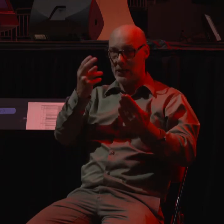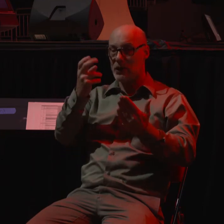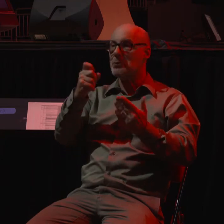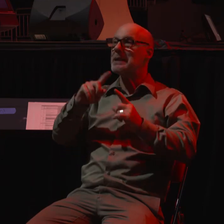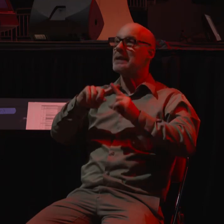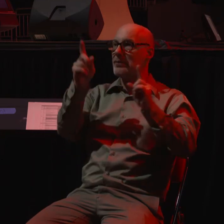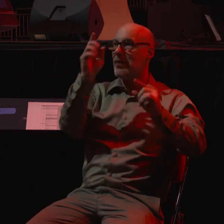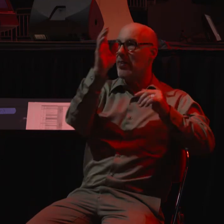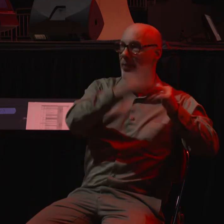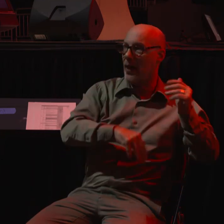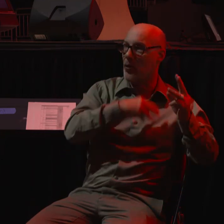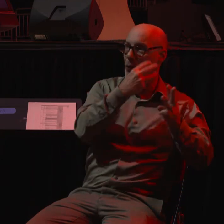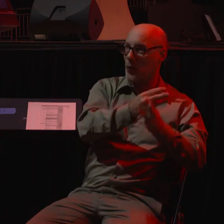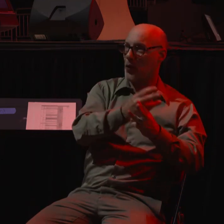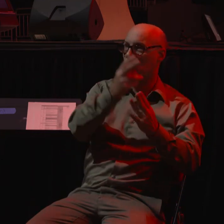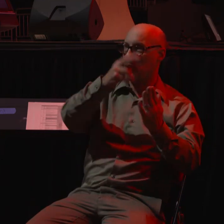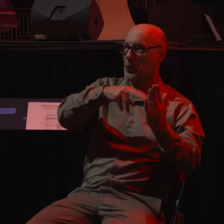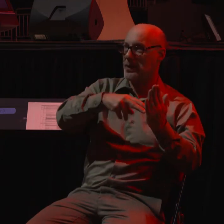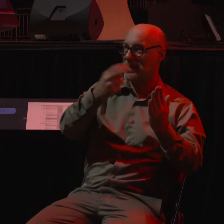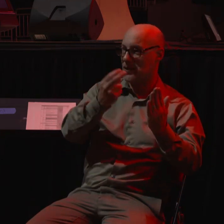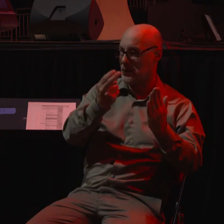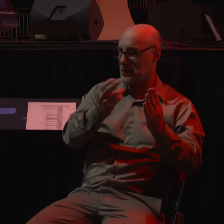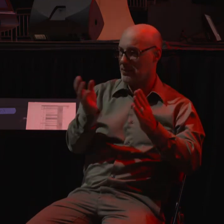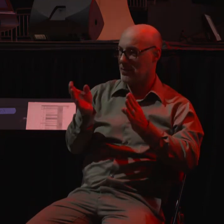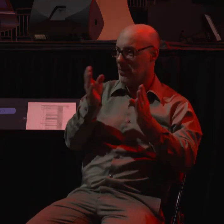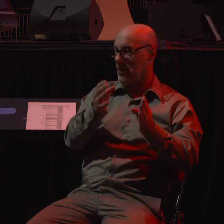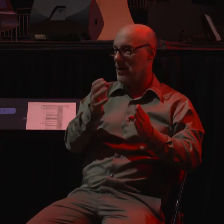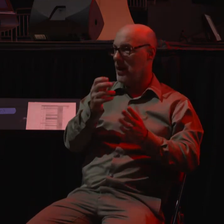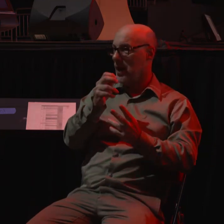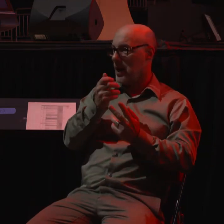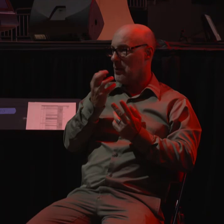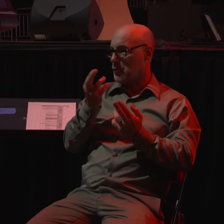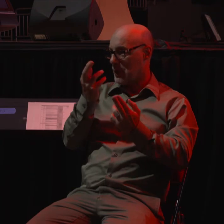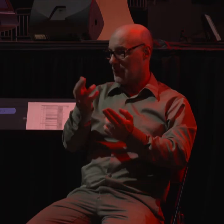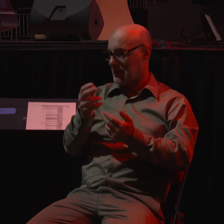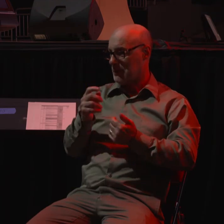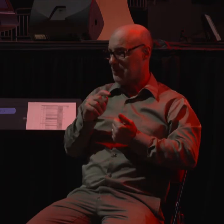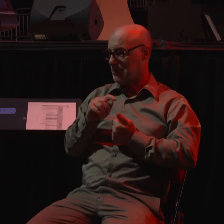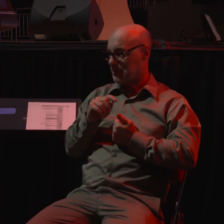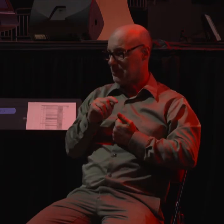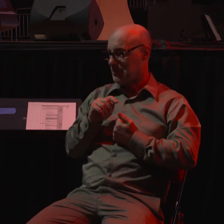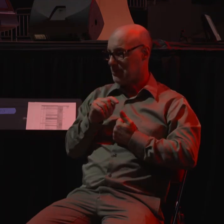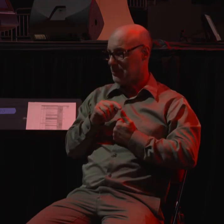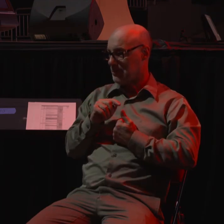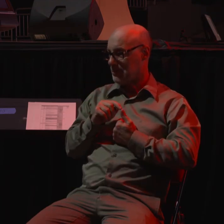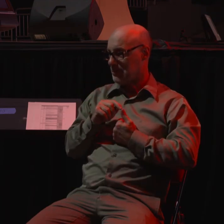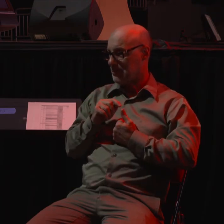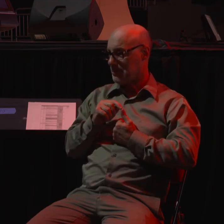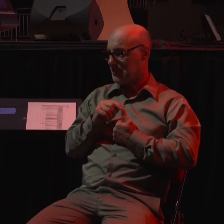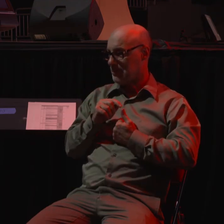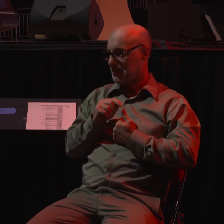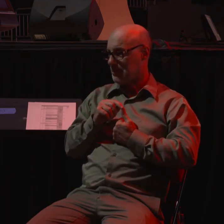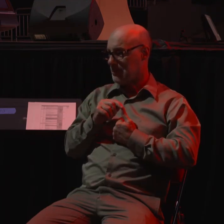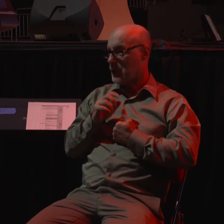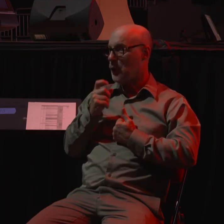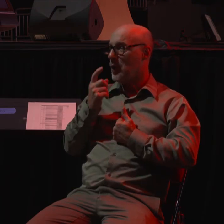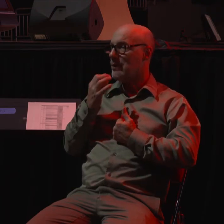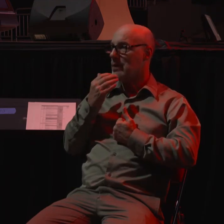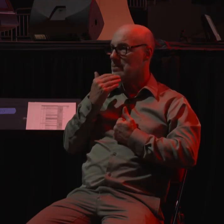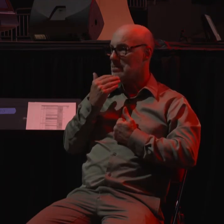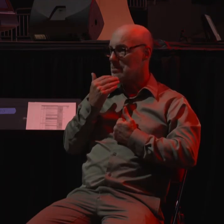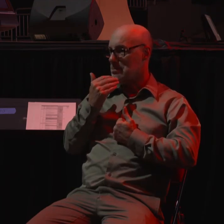history. Anyway. Okay, all right. Just a couple of recommendations on King. I would say that one of the